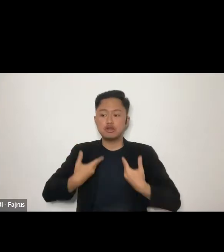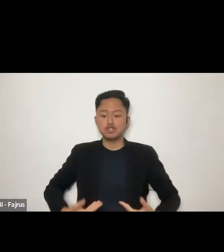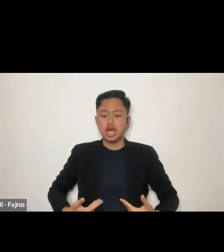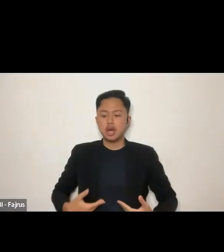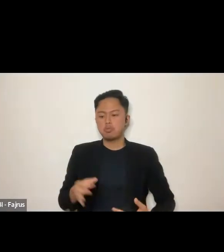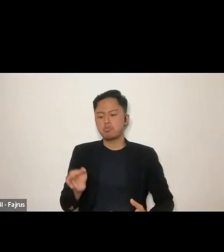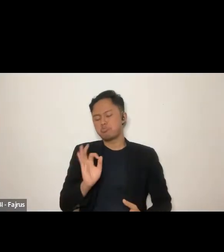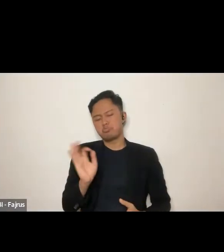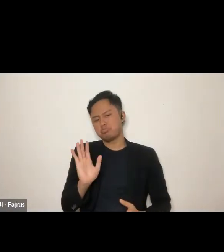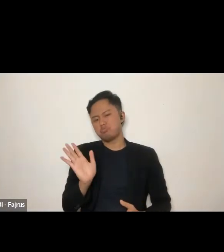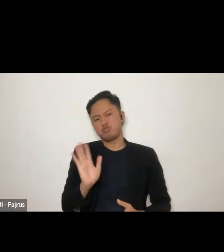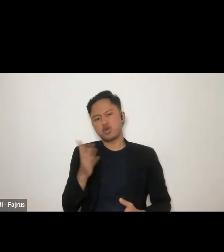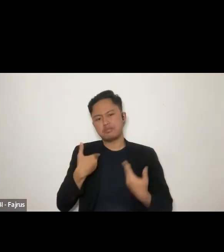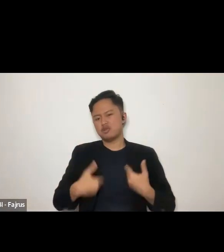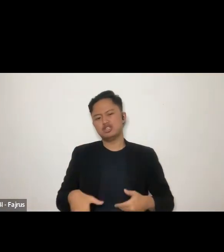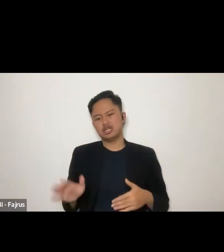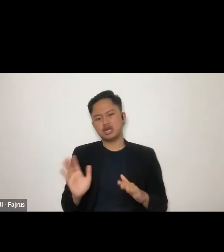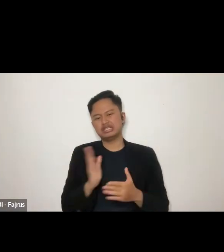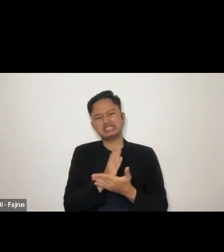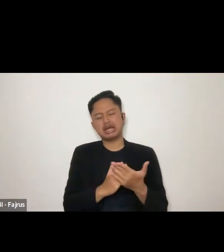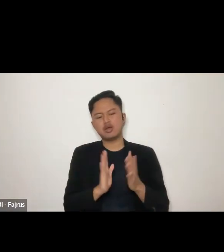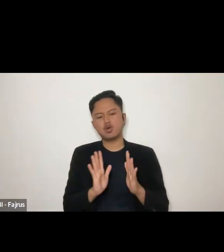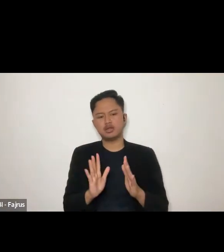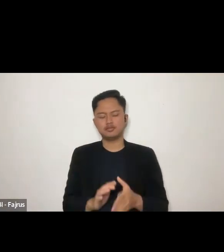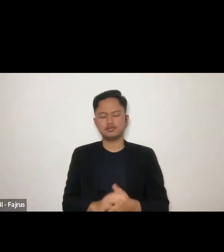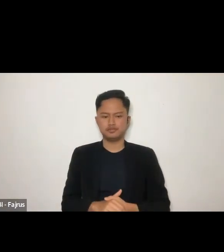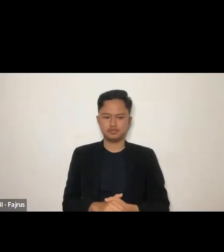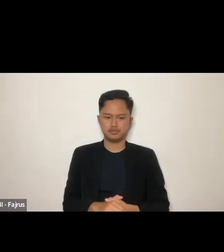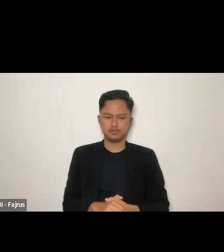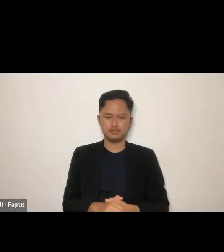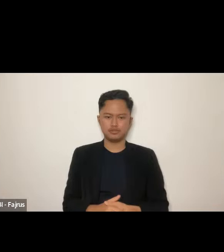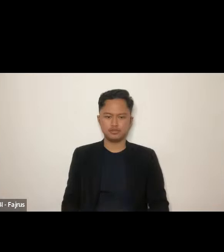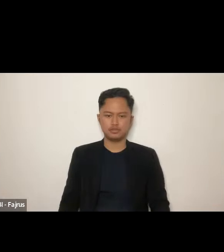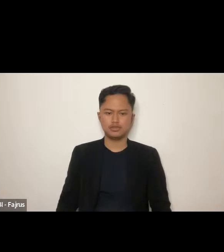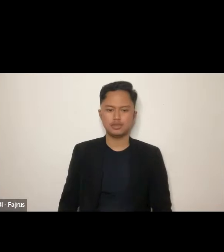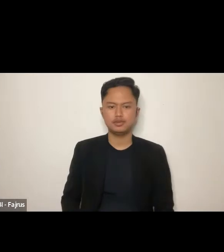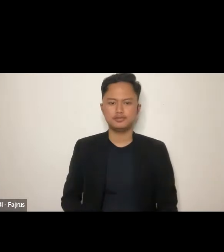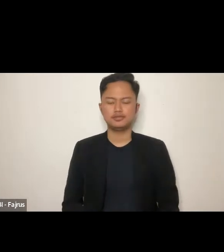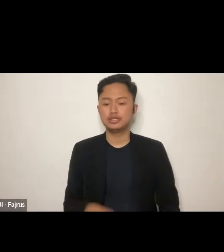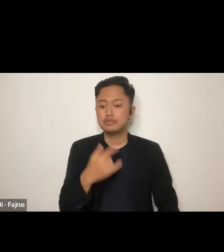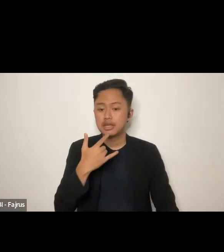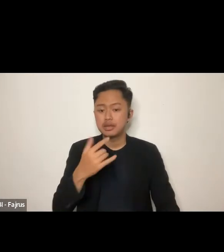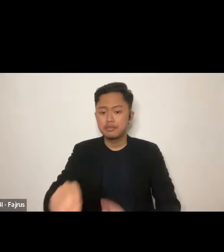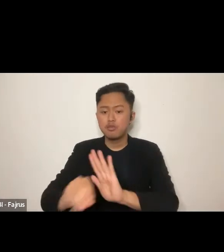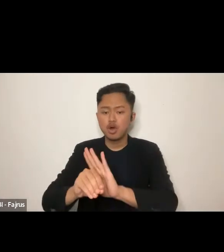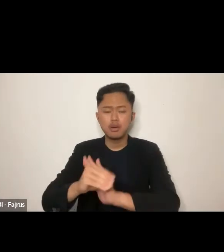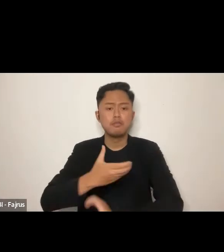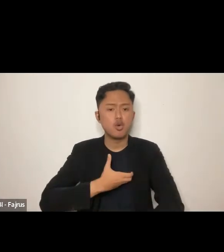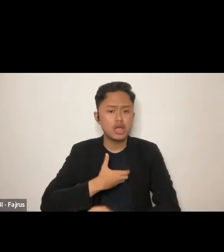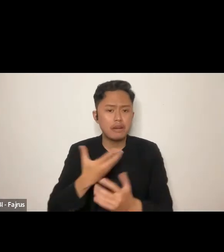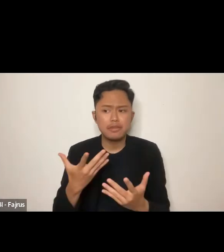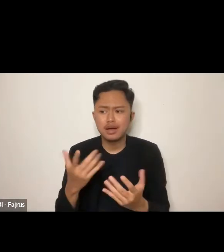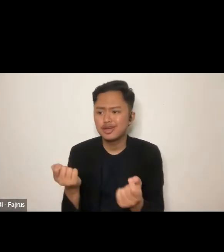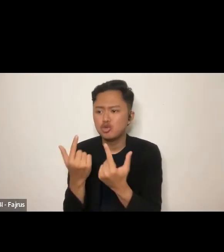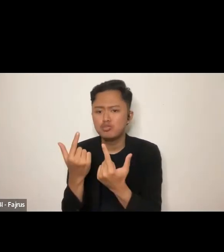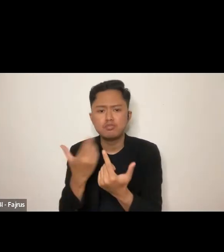So nobody asks about what Papua want to do for their lives.